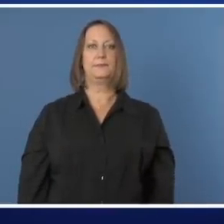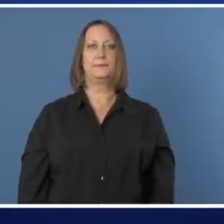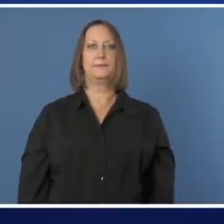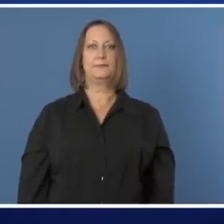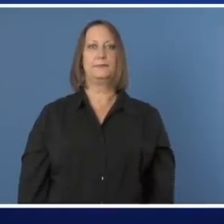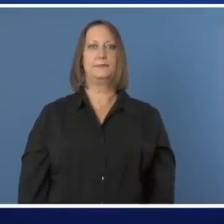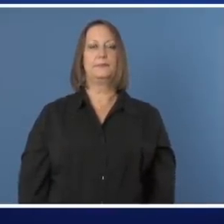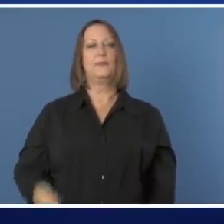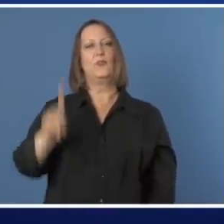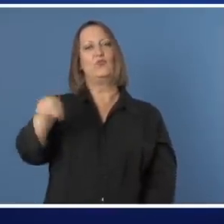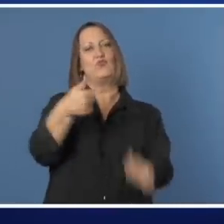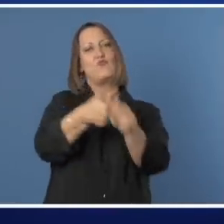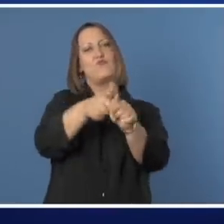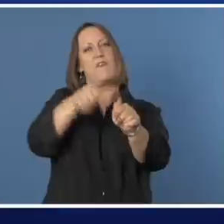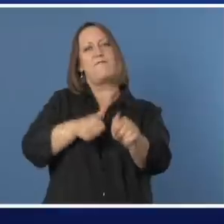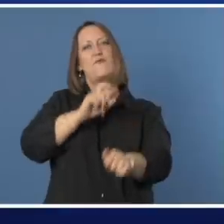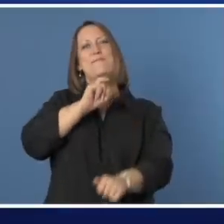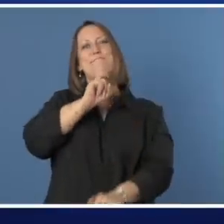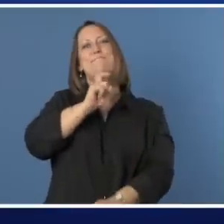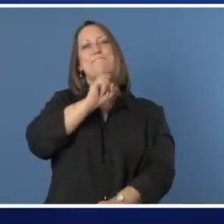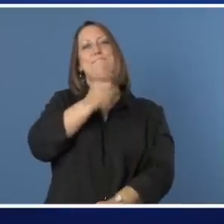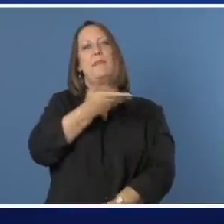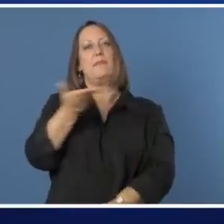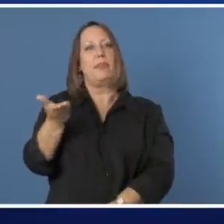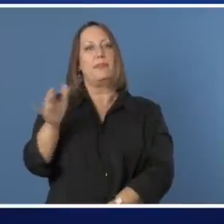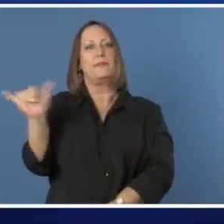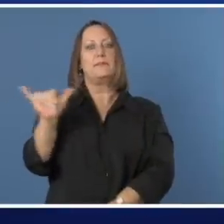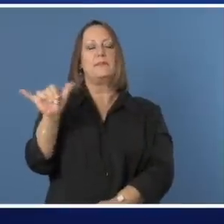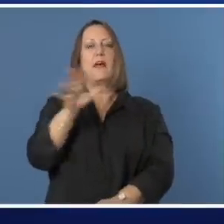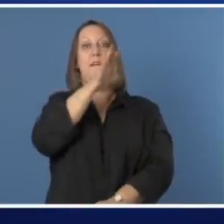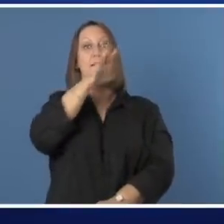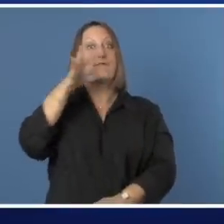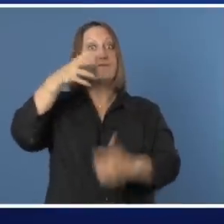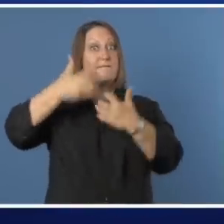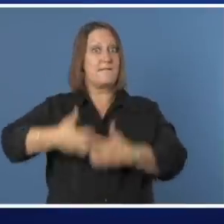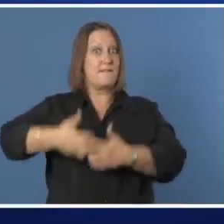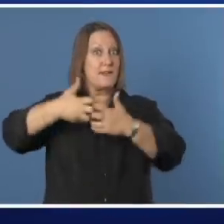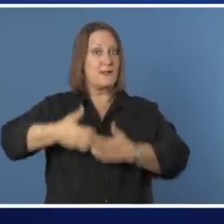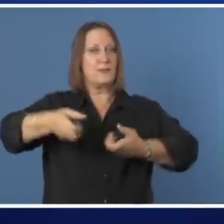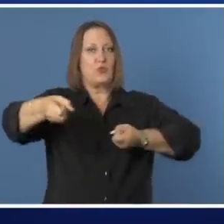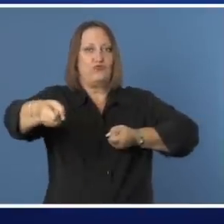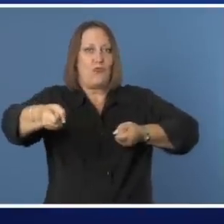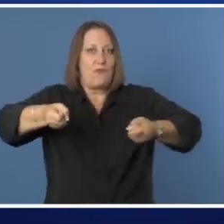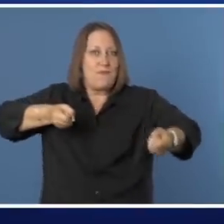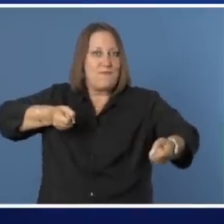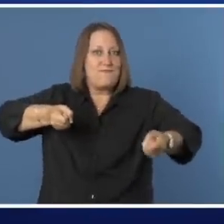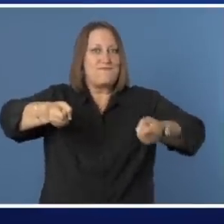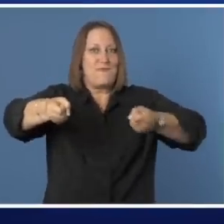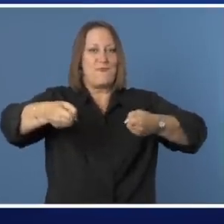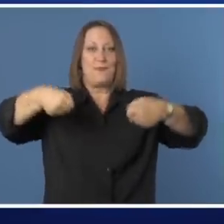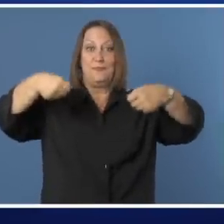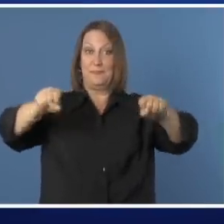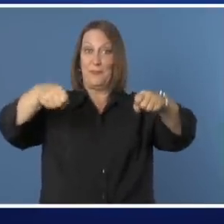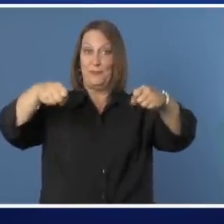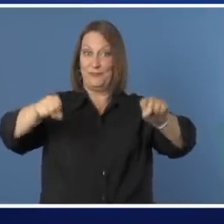Get away from anything metal. Tractors, farm equipment, motorcycles,